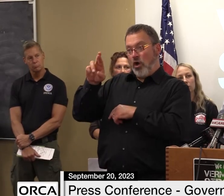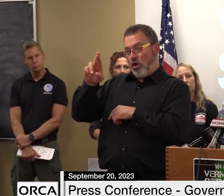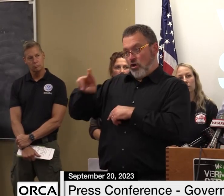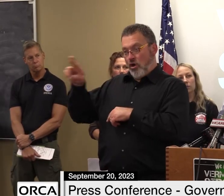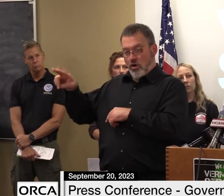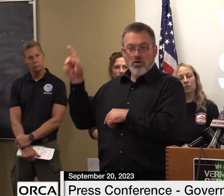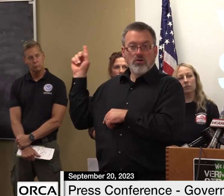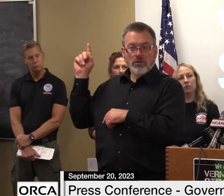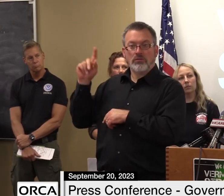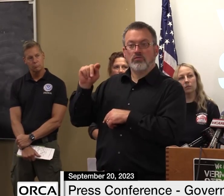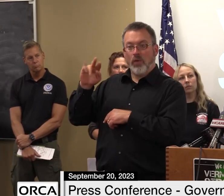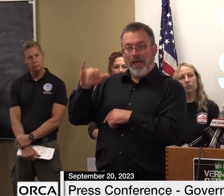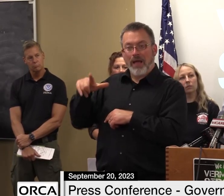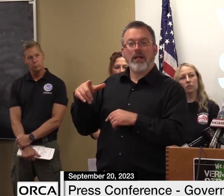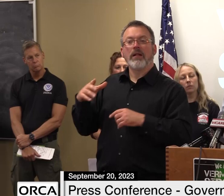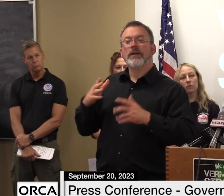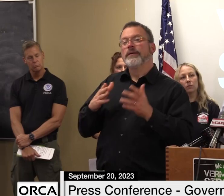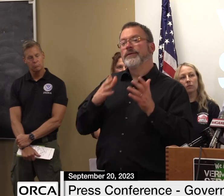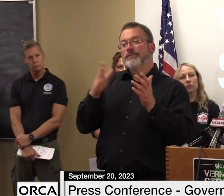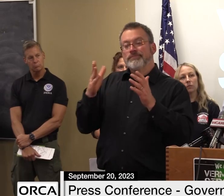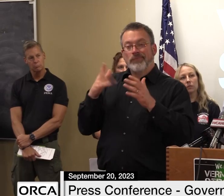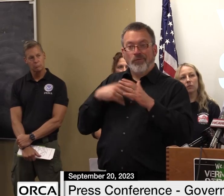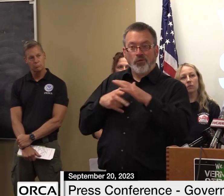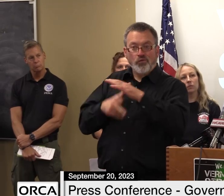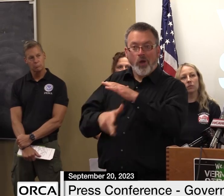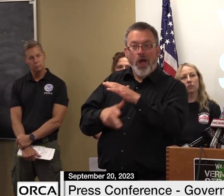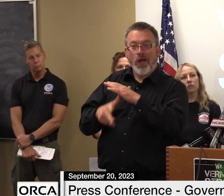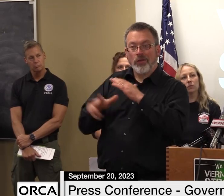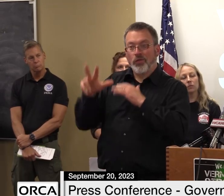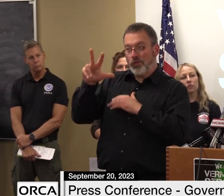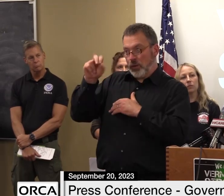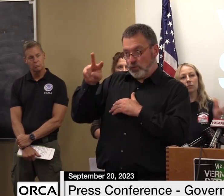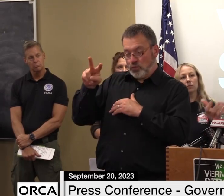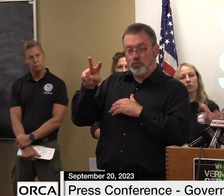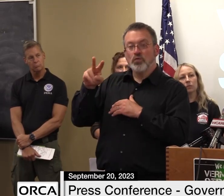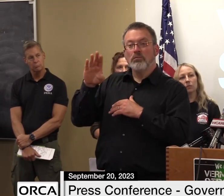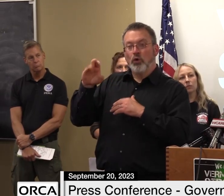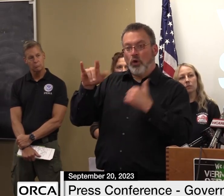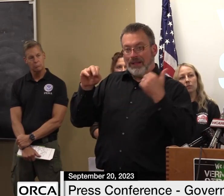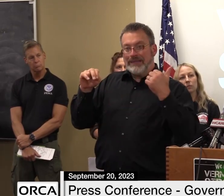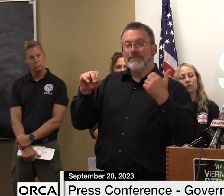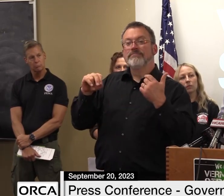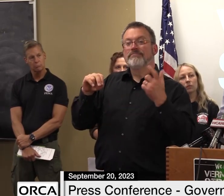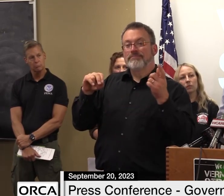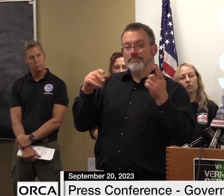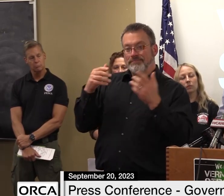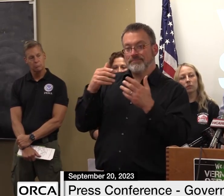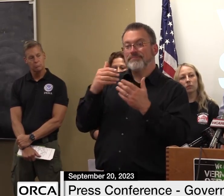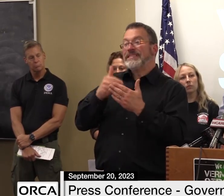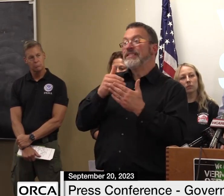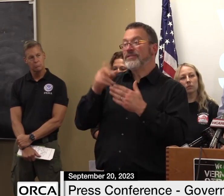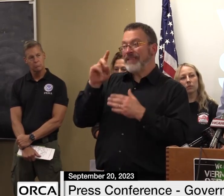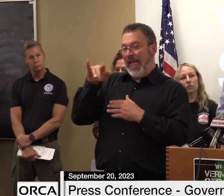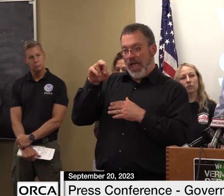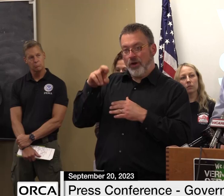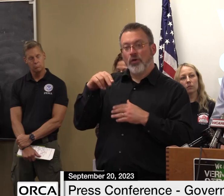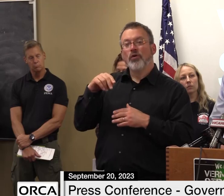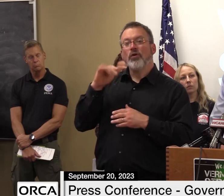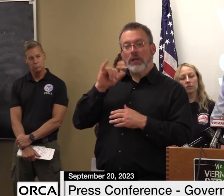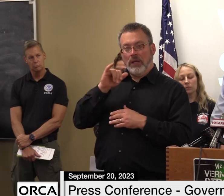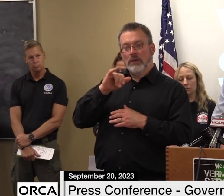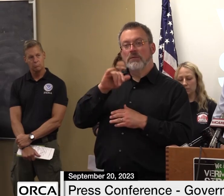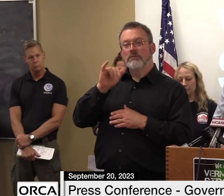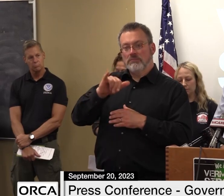respect to our central garage facility on Route 302 in Berlin down near the Wayside Diner, because it's publicly owned, so that would be FEMA